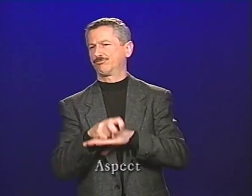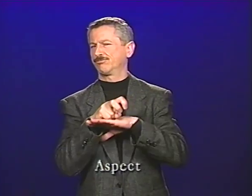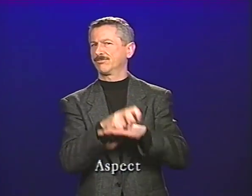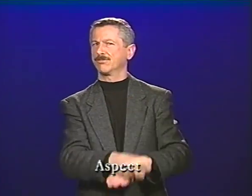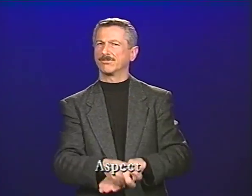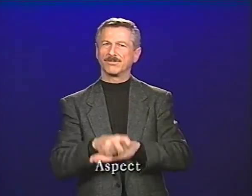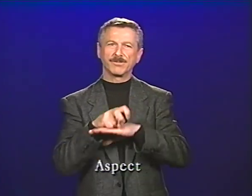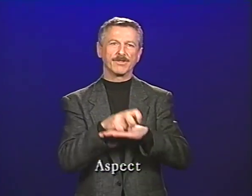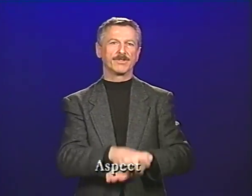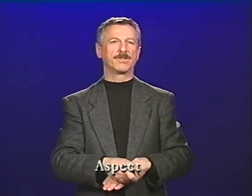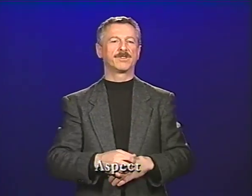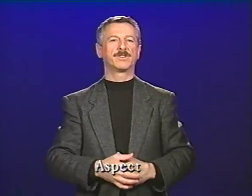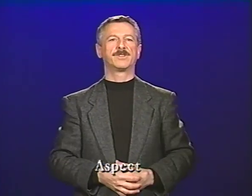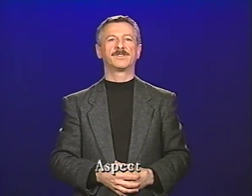I sit for a long time.